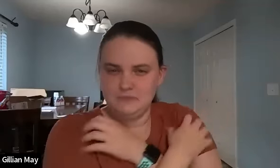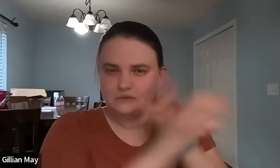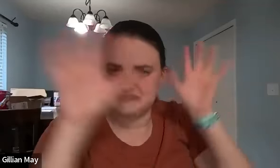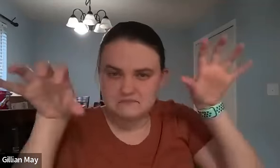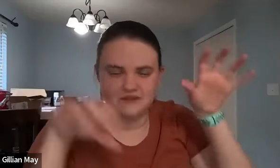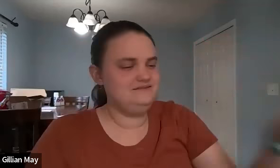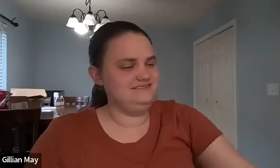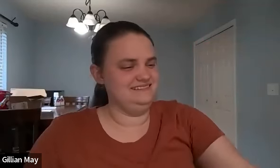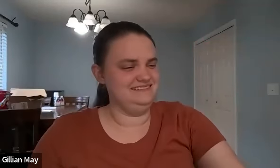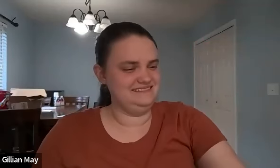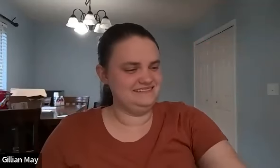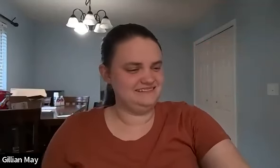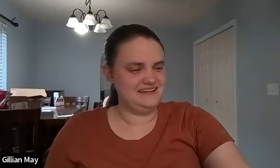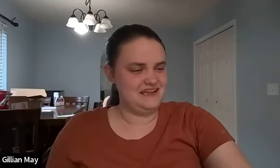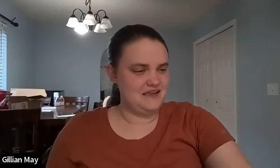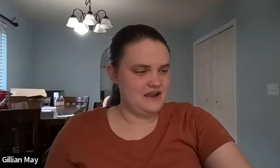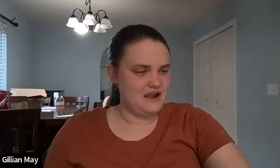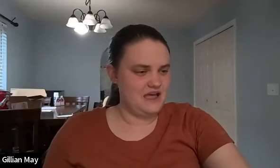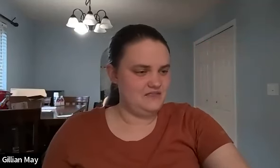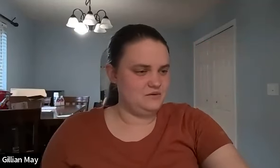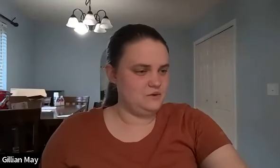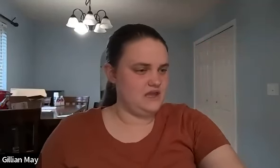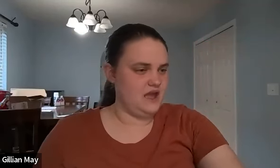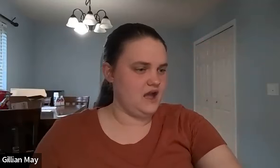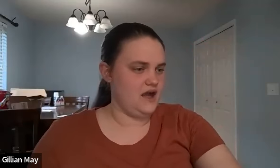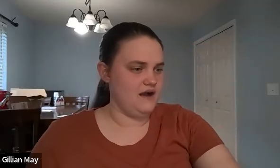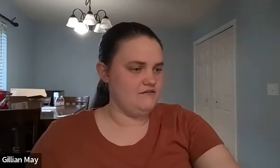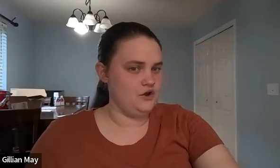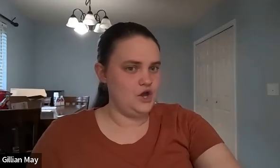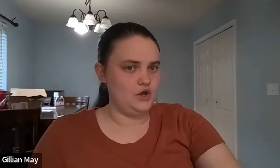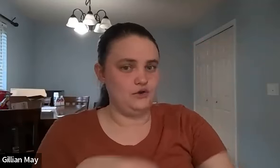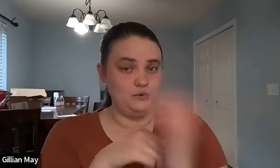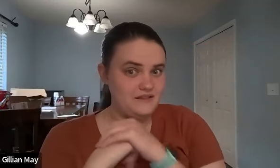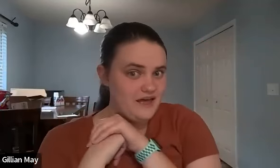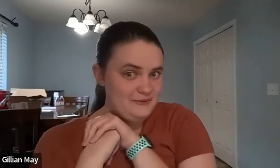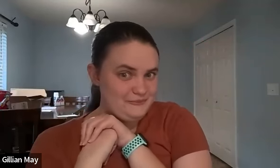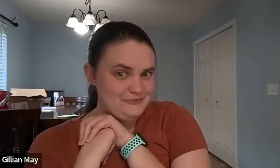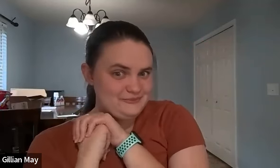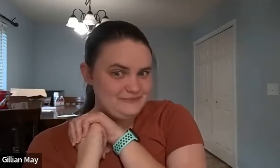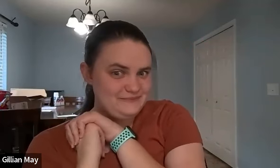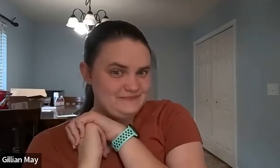animal, something. All right, then we have gorilla,